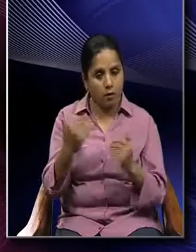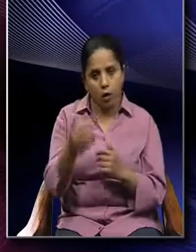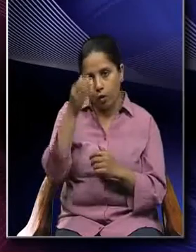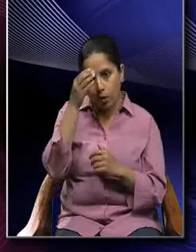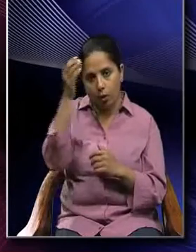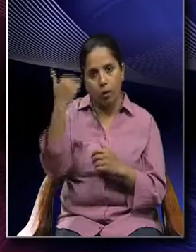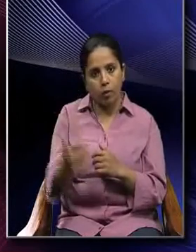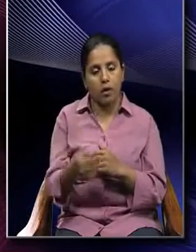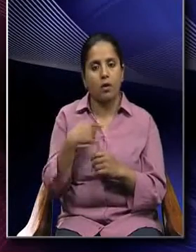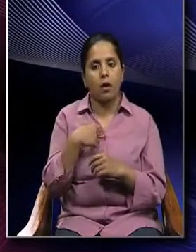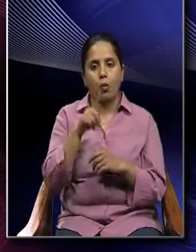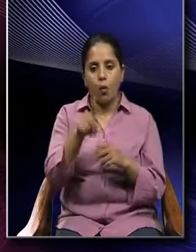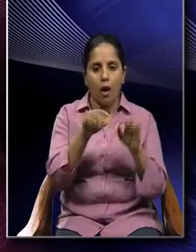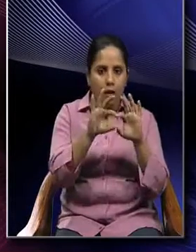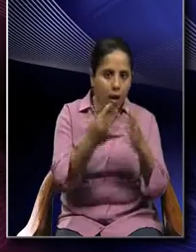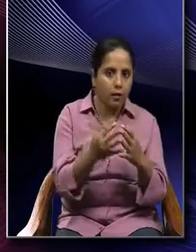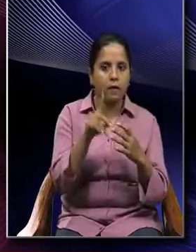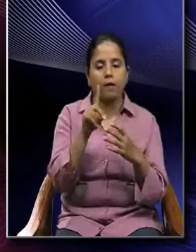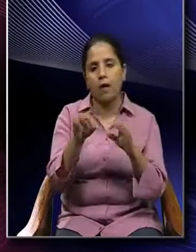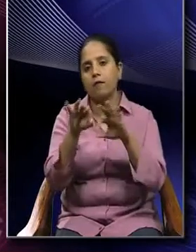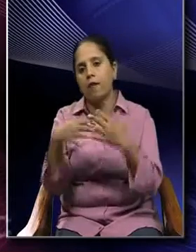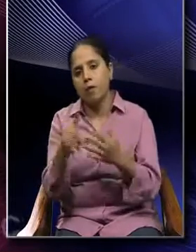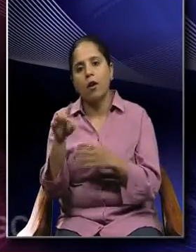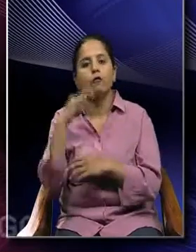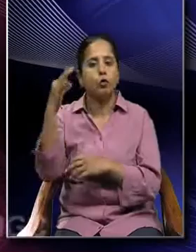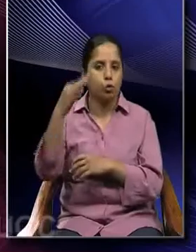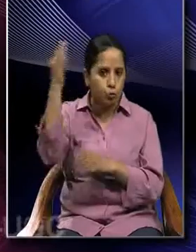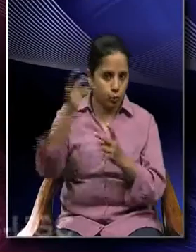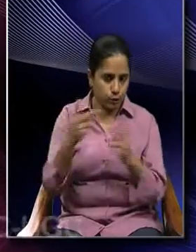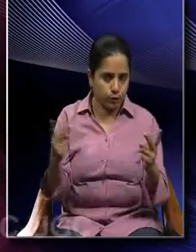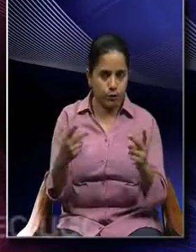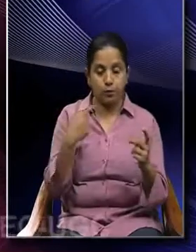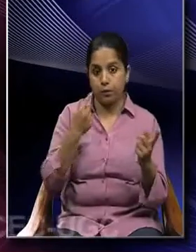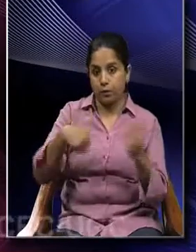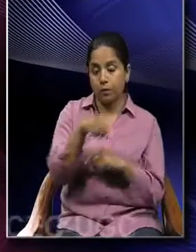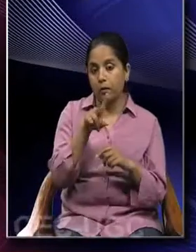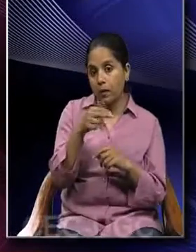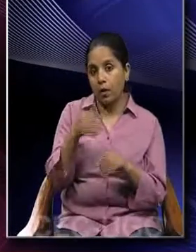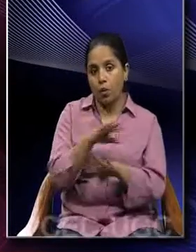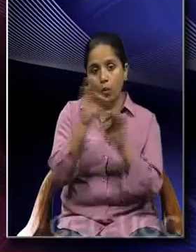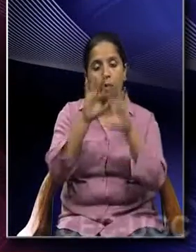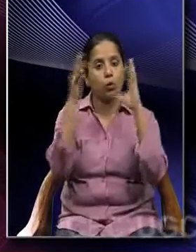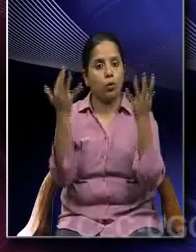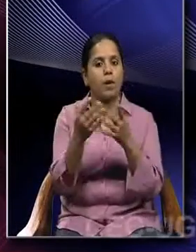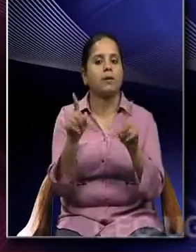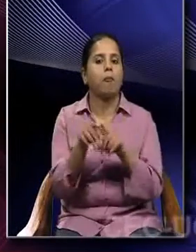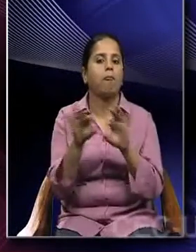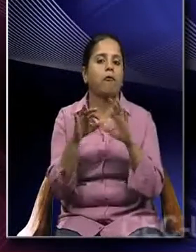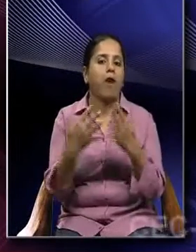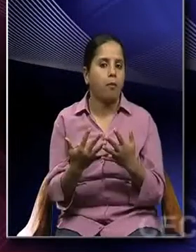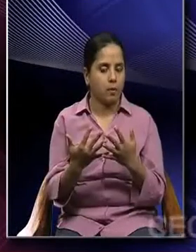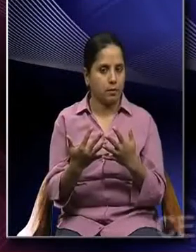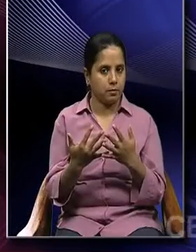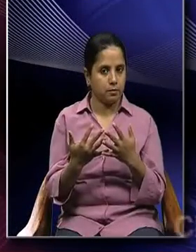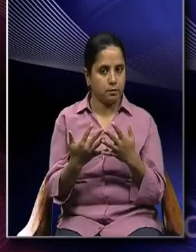of Vasudhaiva Kutumbakam. We believe into the concept of considering the entire world as a family.